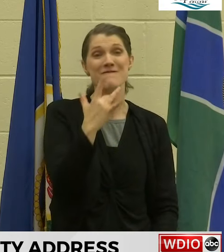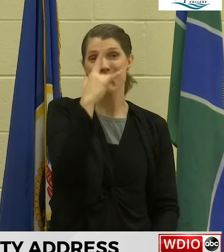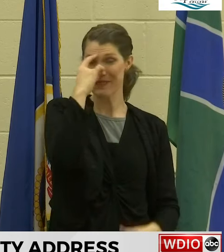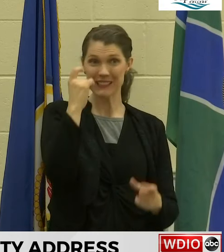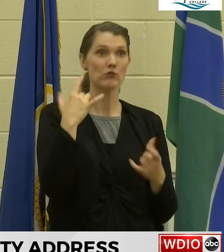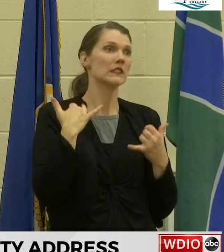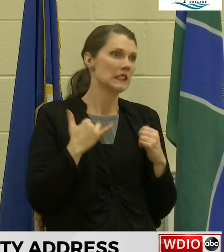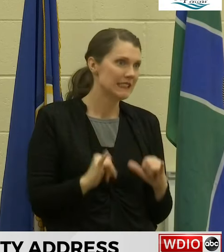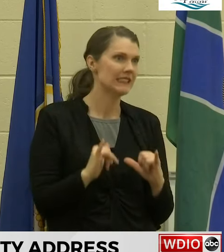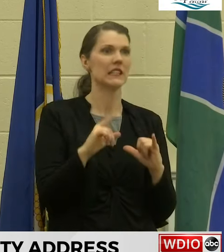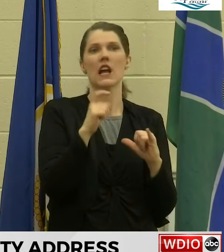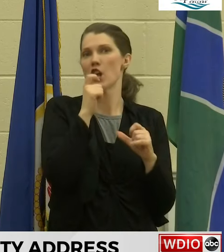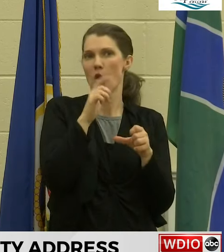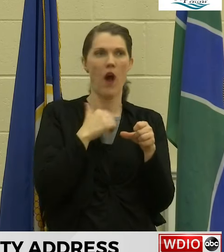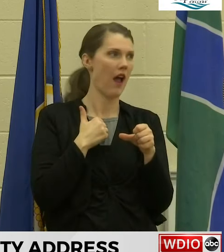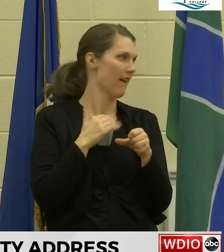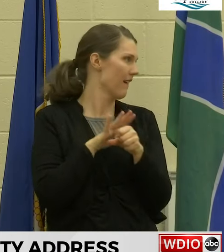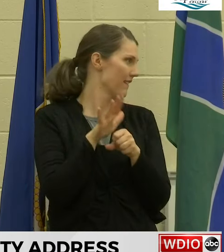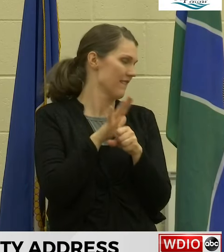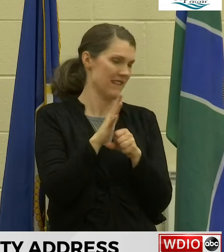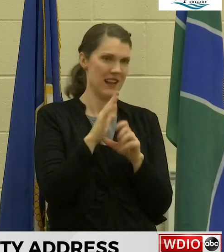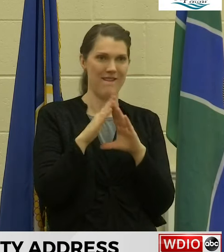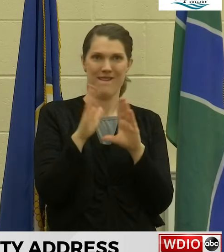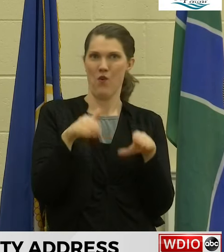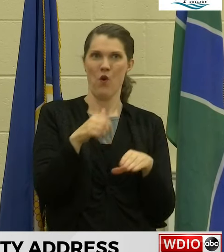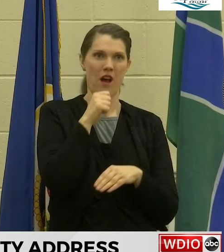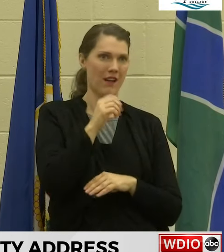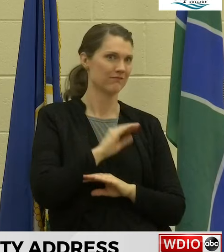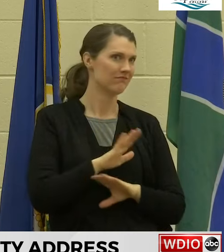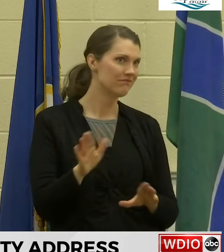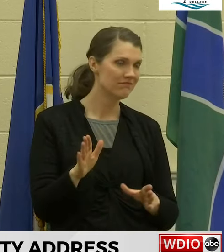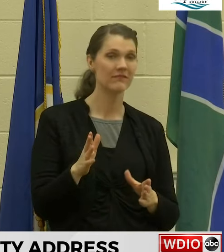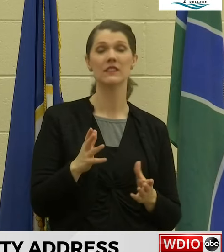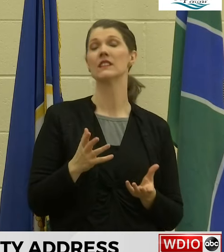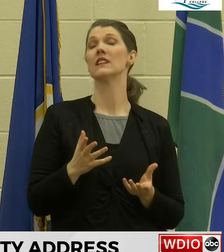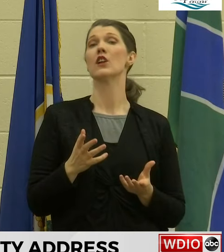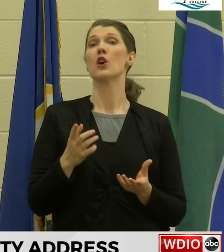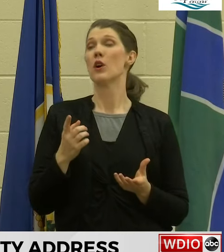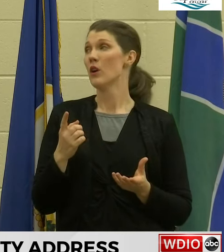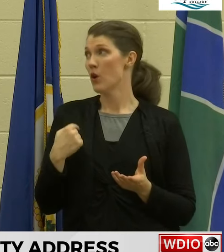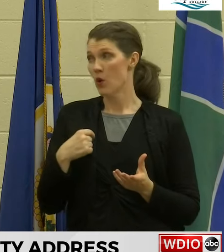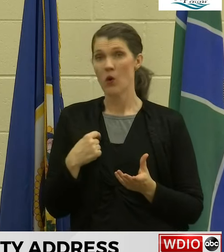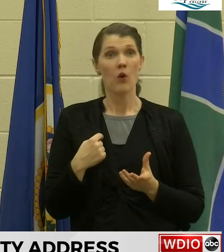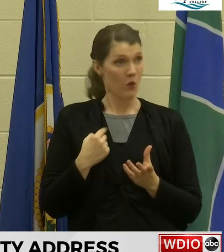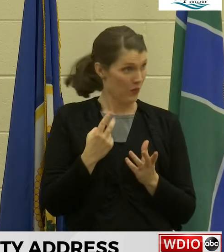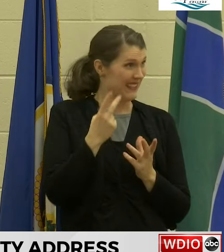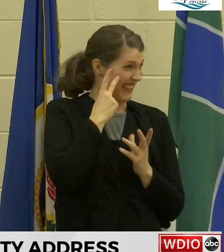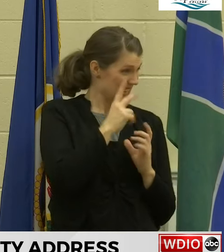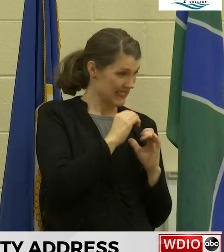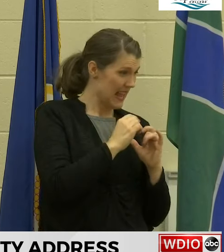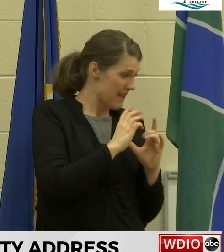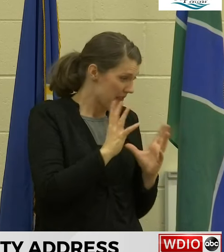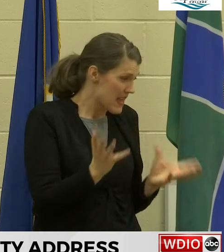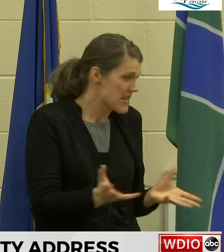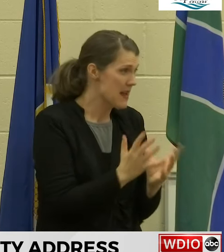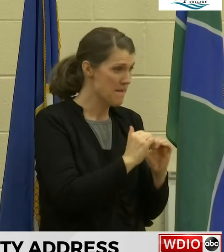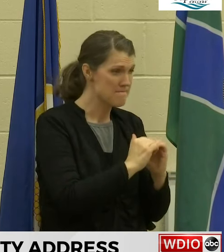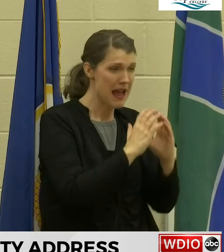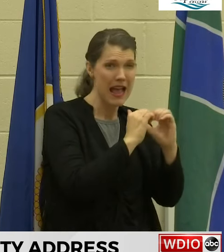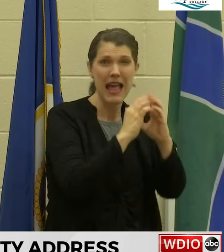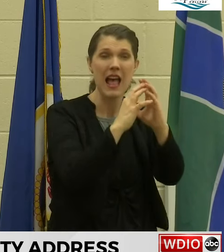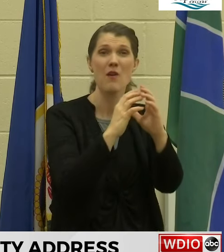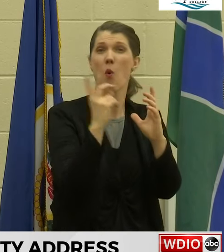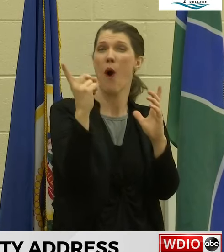we still have a problem. We have helped catalyze the building of nearly